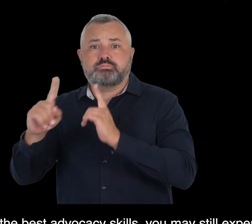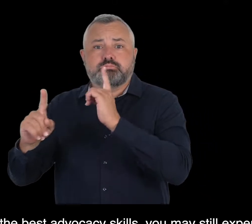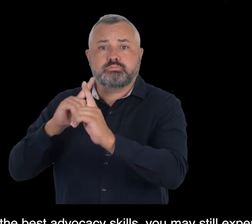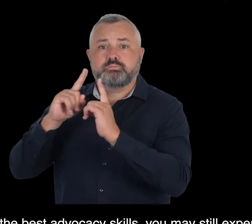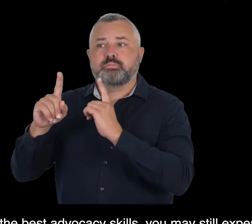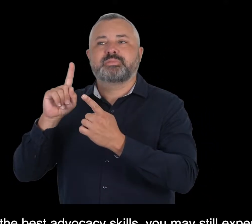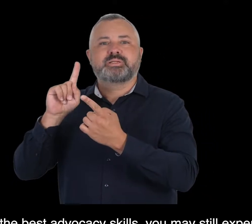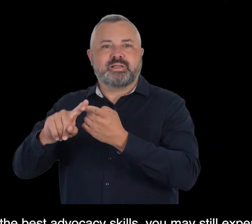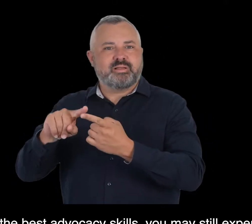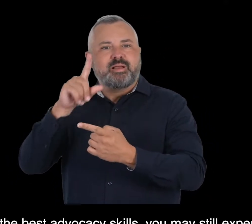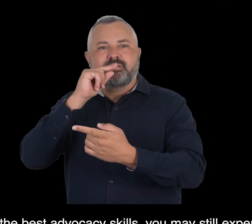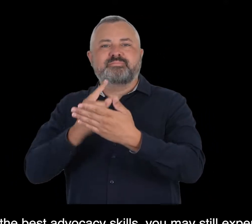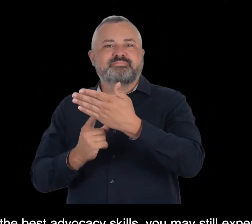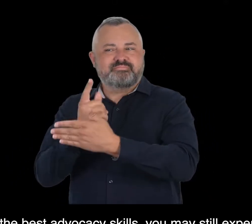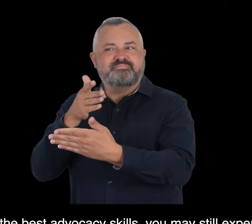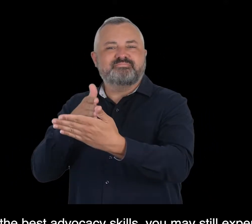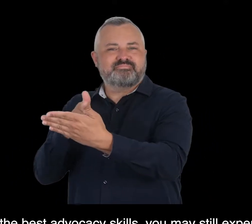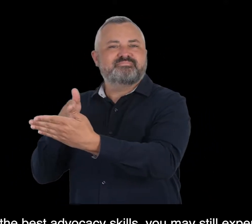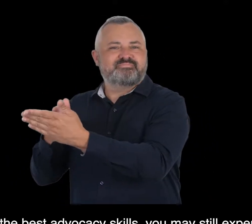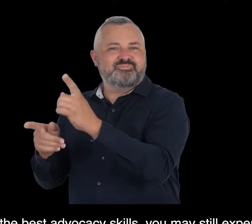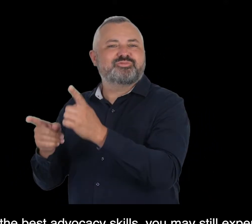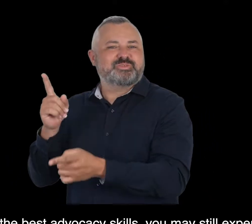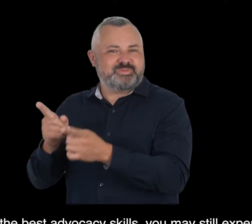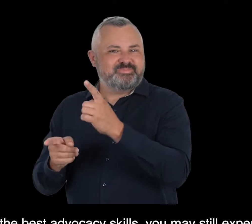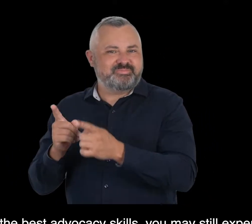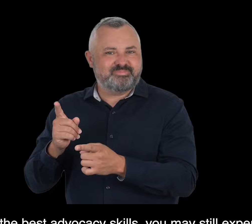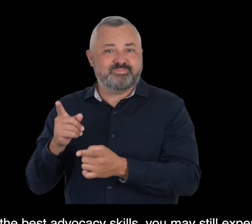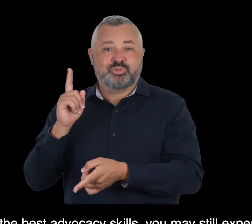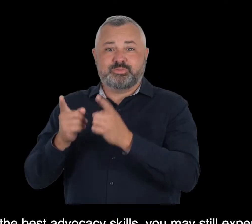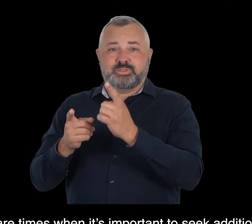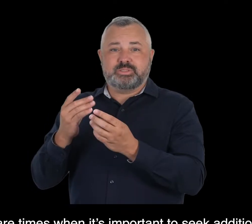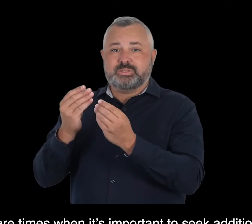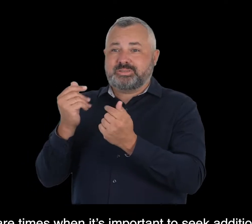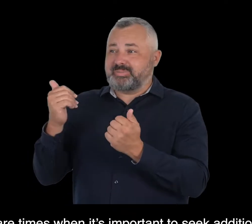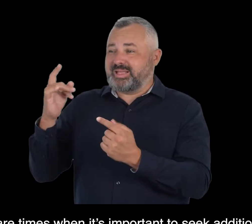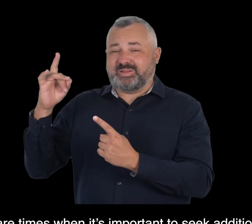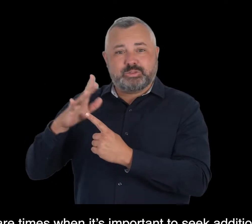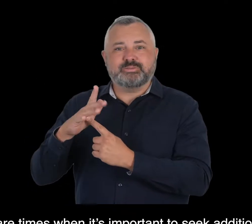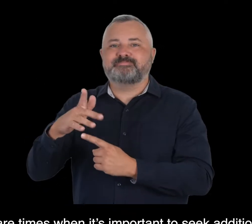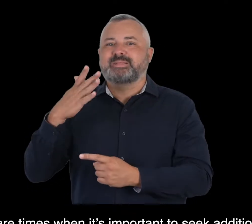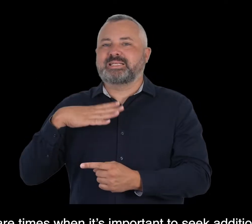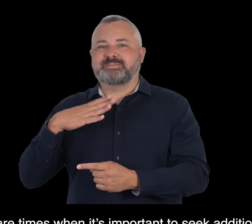Even with the best advocacy skills, you may still experience barriers.